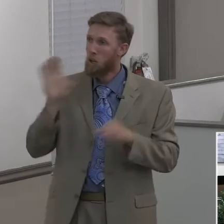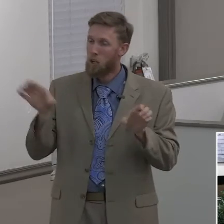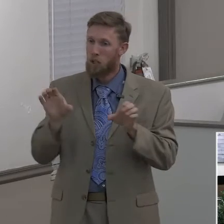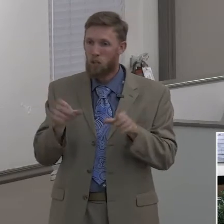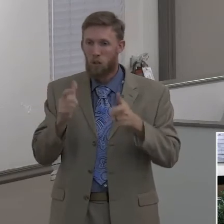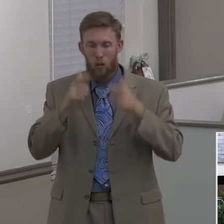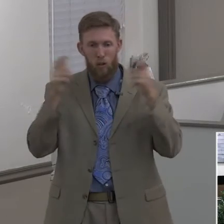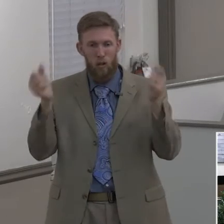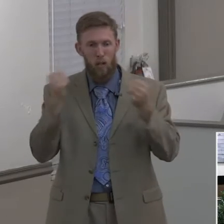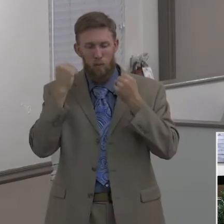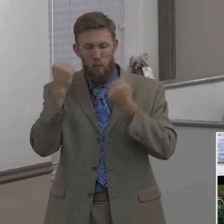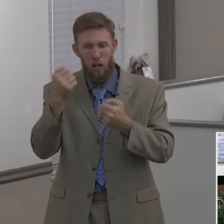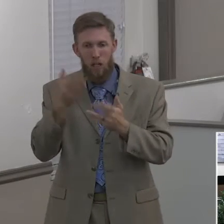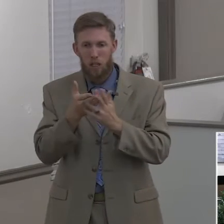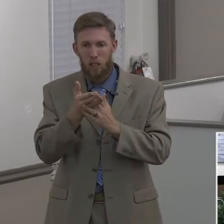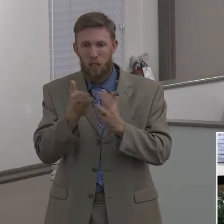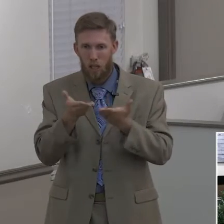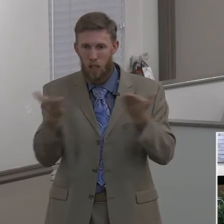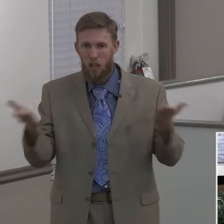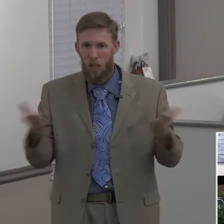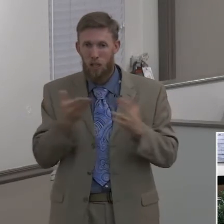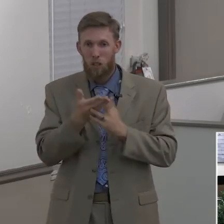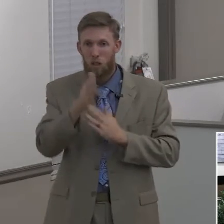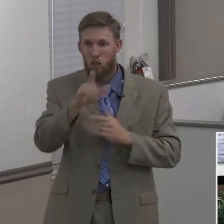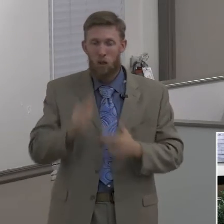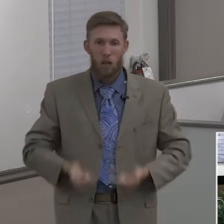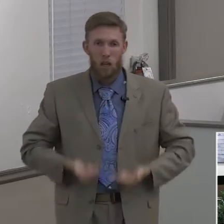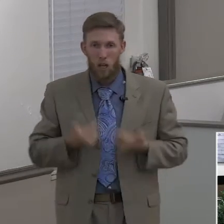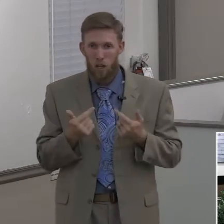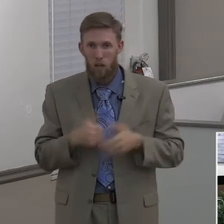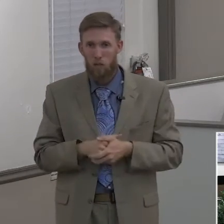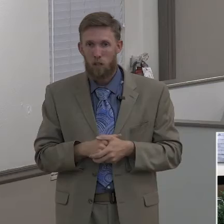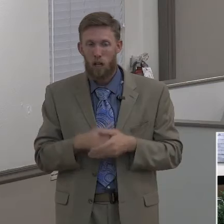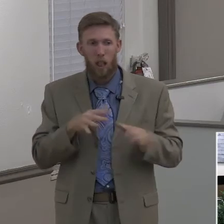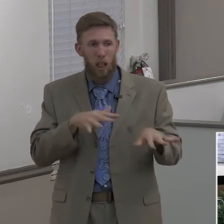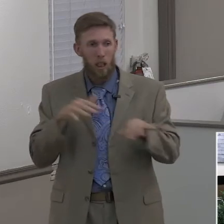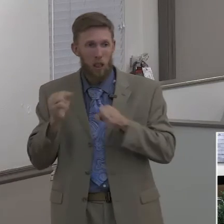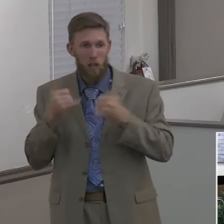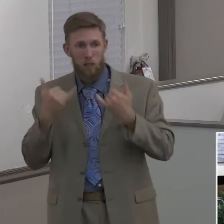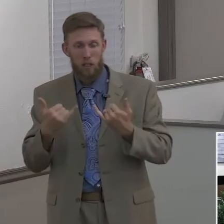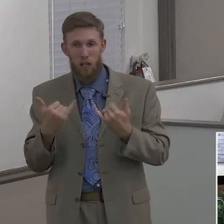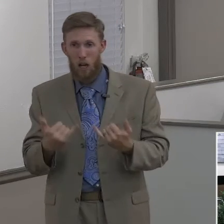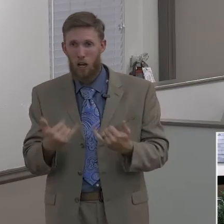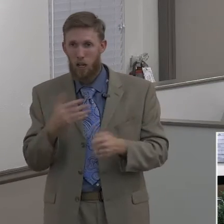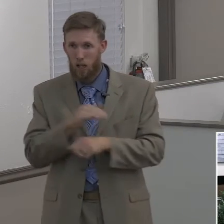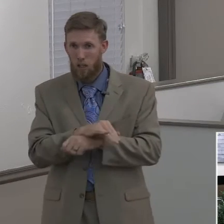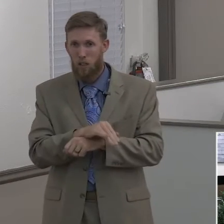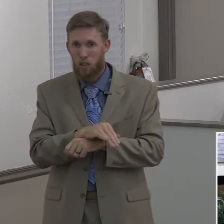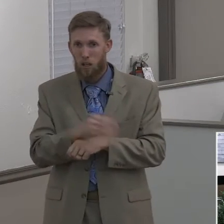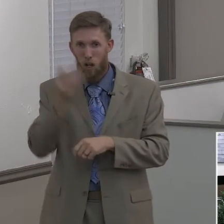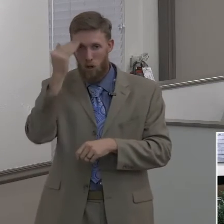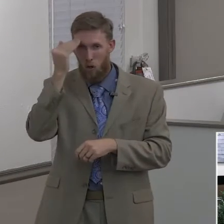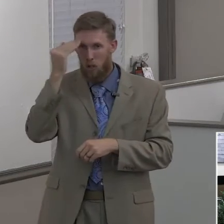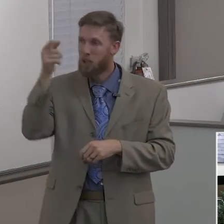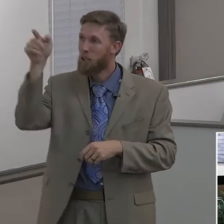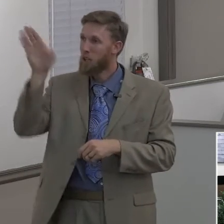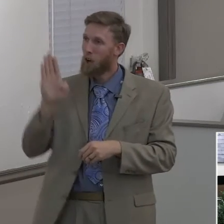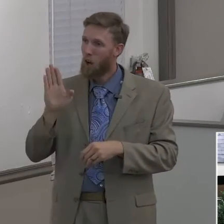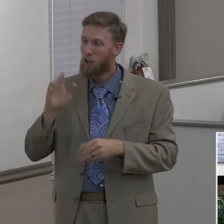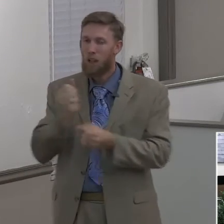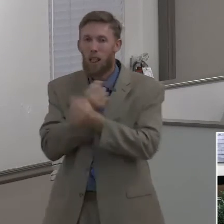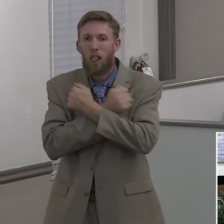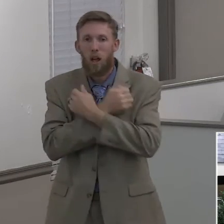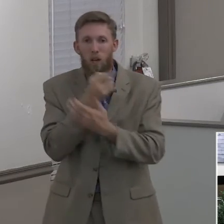do great and mighty things in your life. Walk out of here tonight realizing that the God of the universe loves